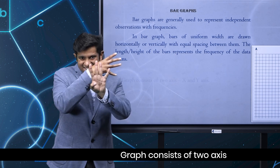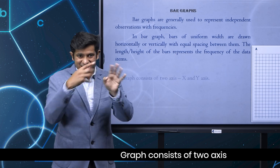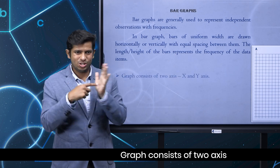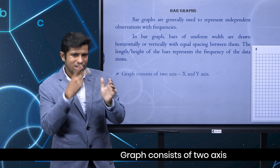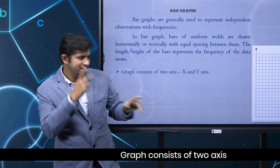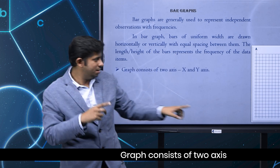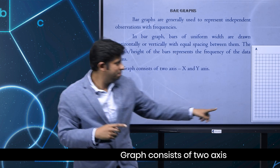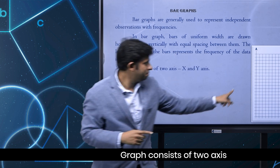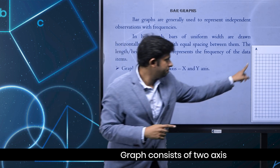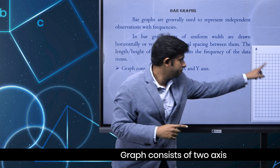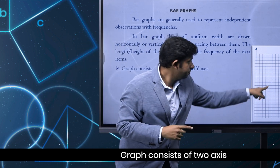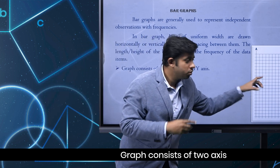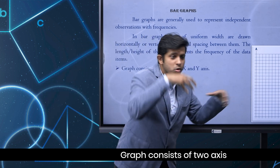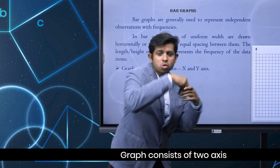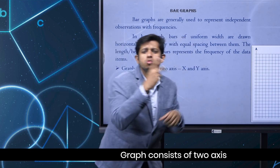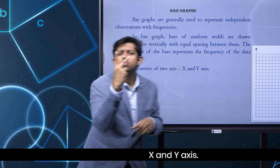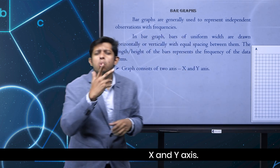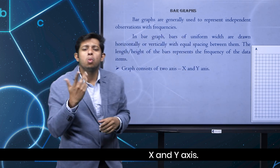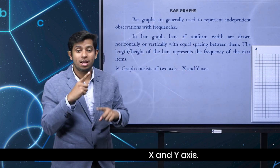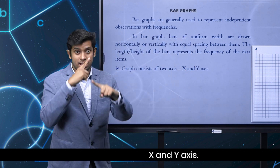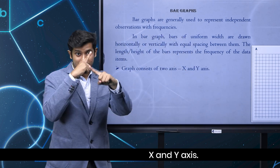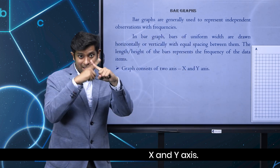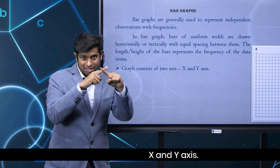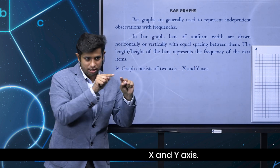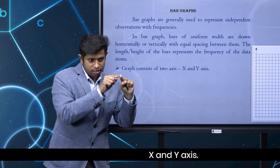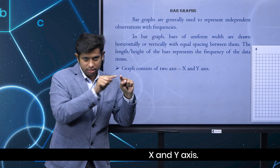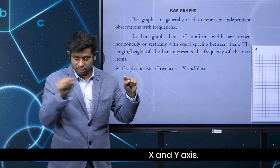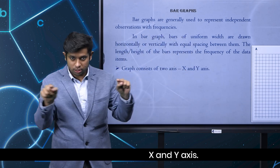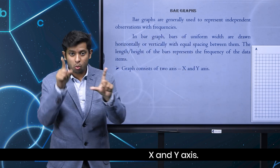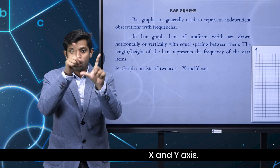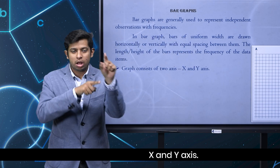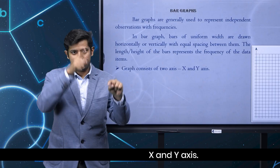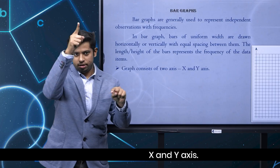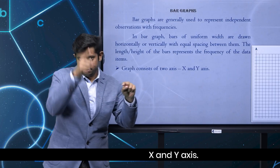consists of two axes, x and y axis.